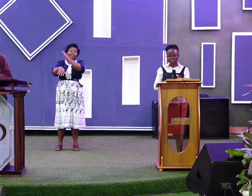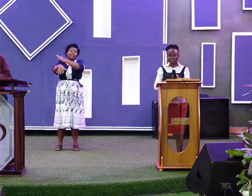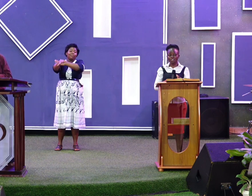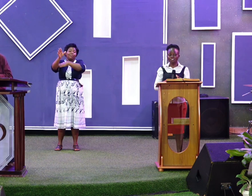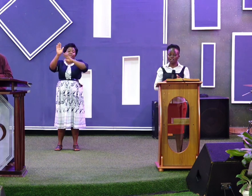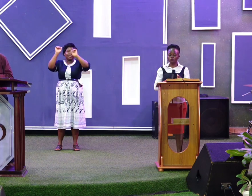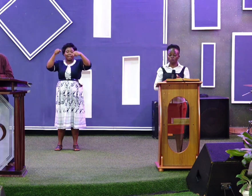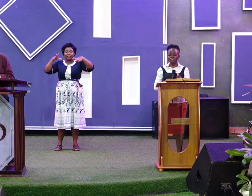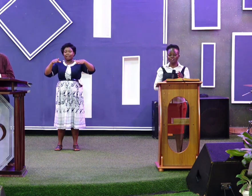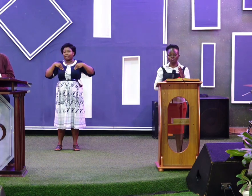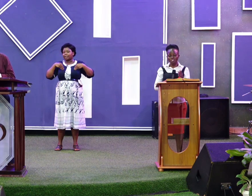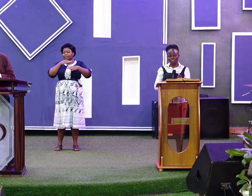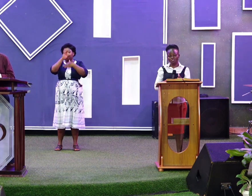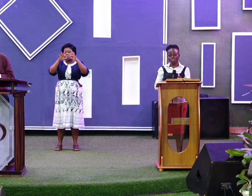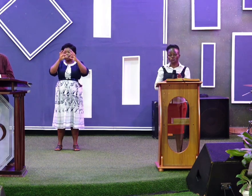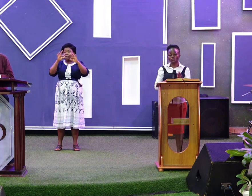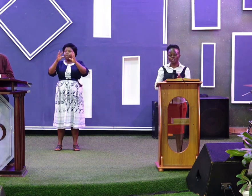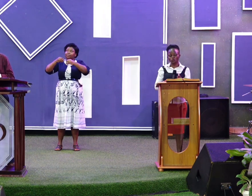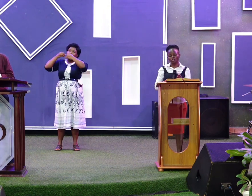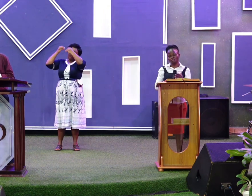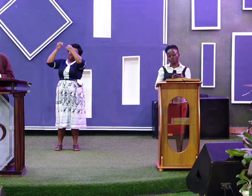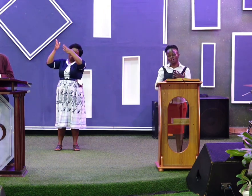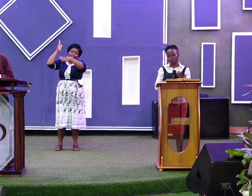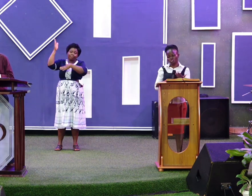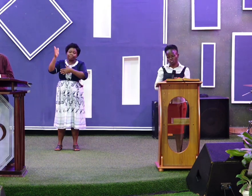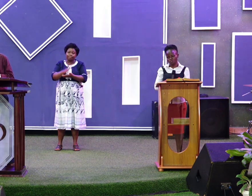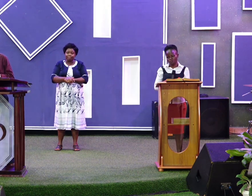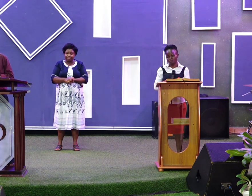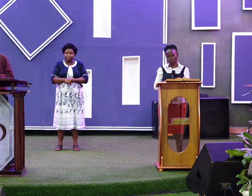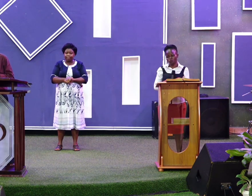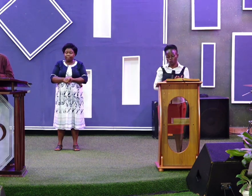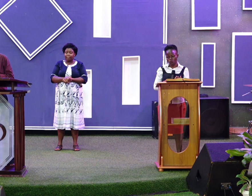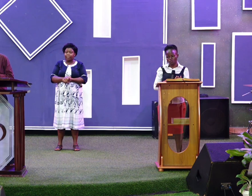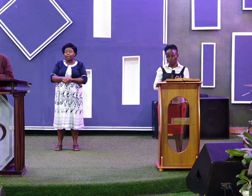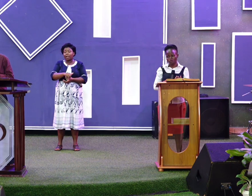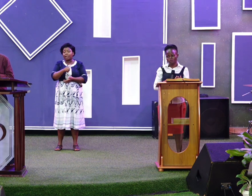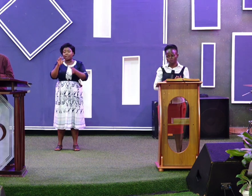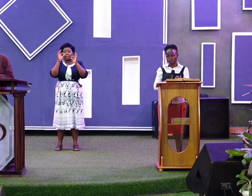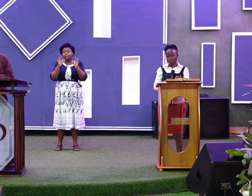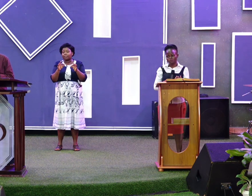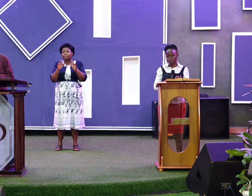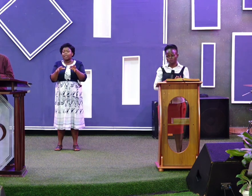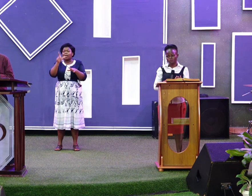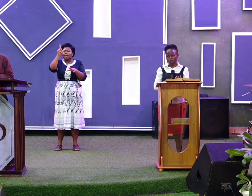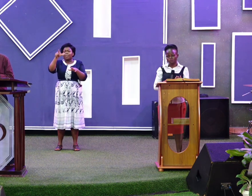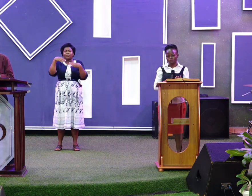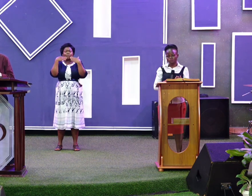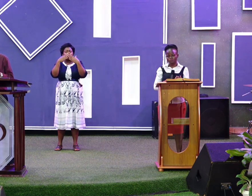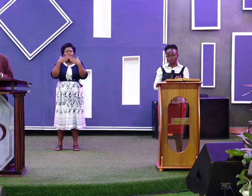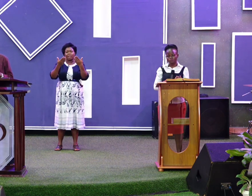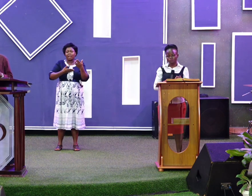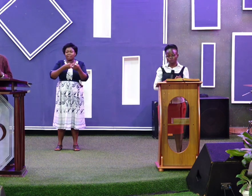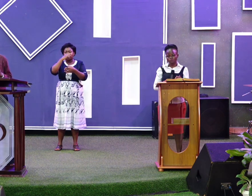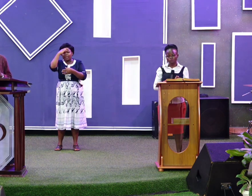an act that has to be done rightly so that we can be appreciated before God. Yeebaza aba